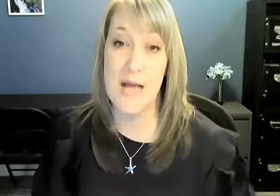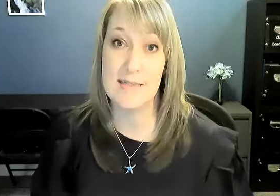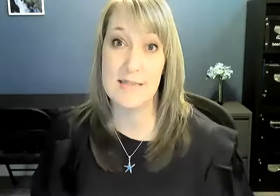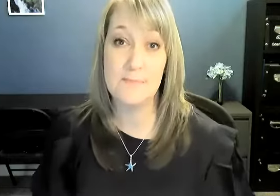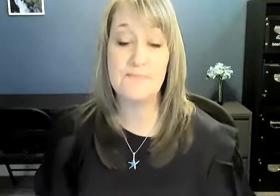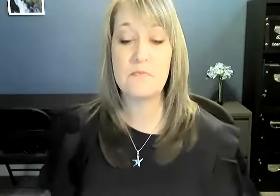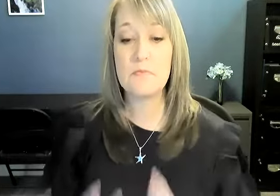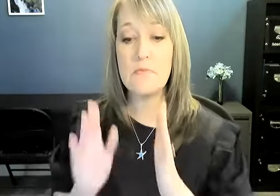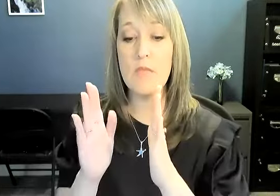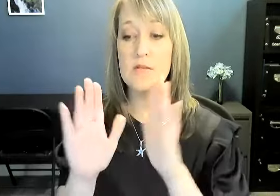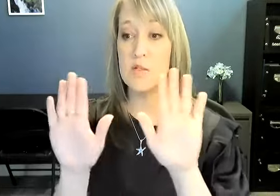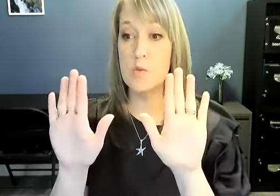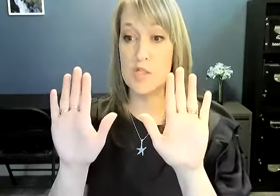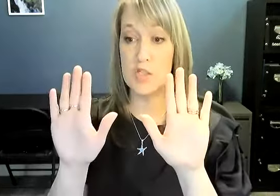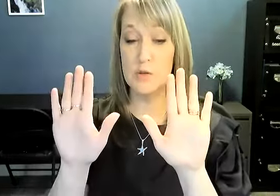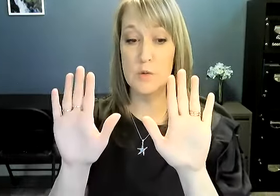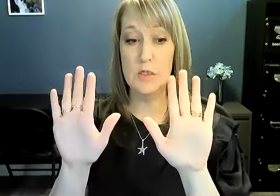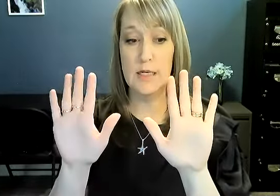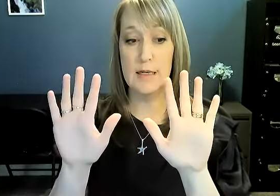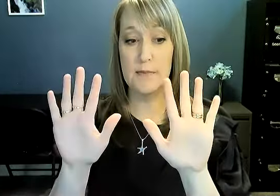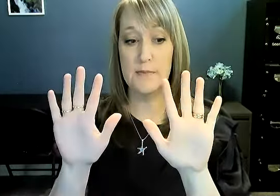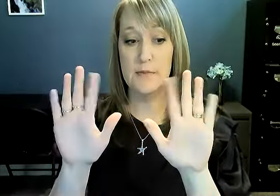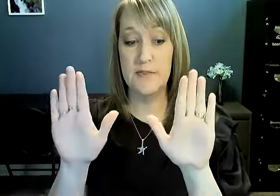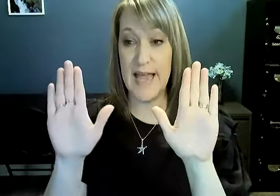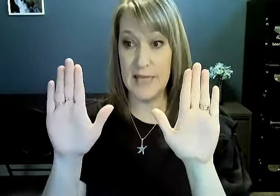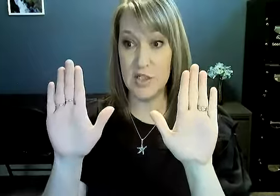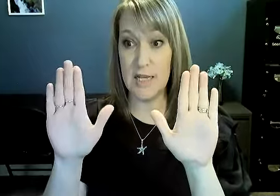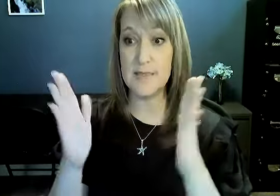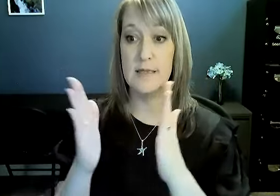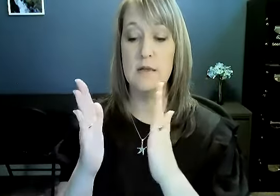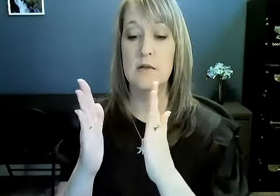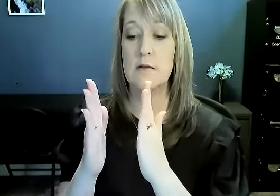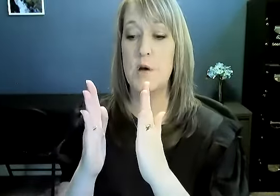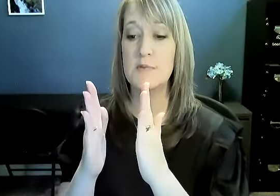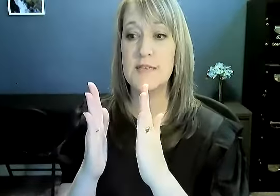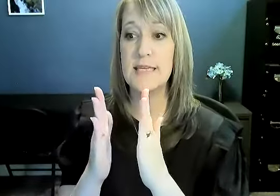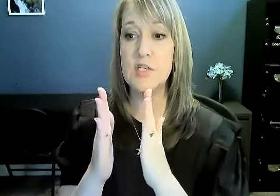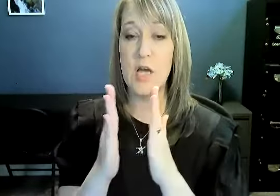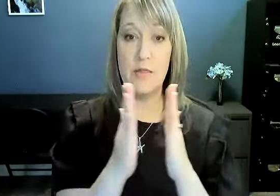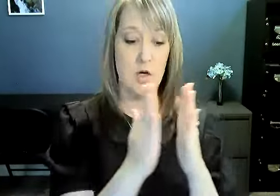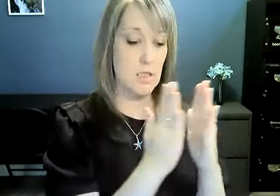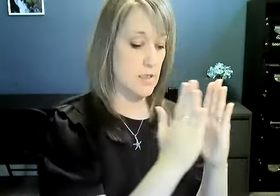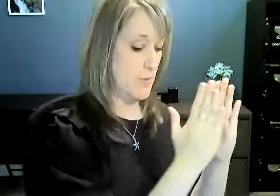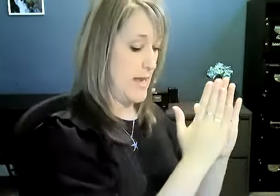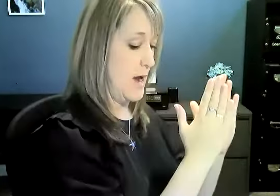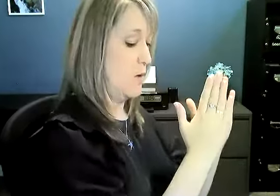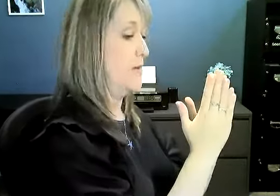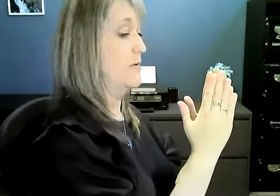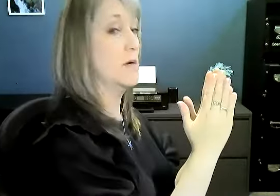request. So you want two flat hand shapes, palms facing each other, a little bit out away from your